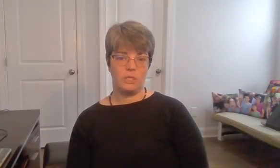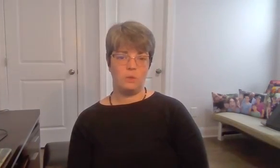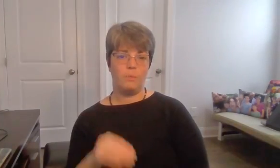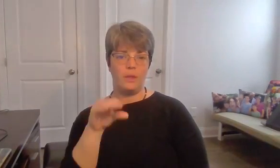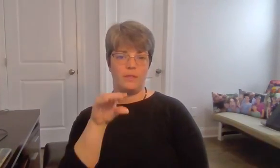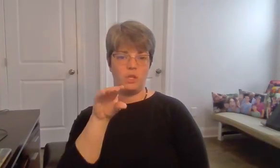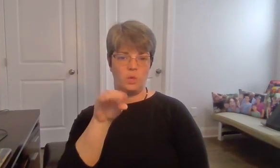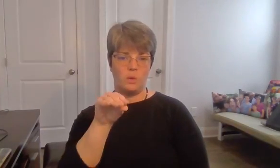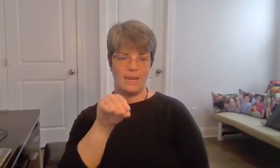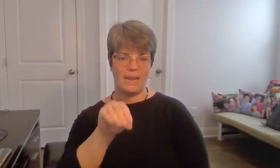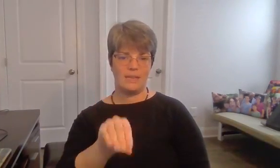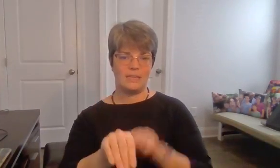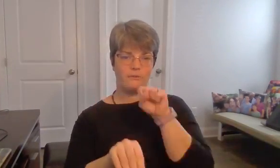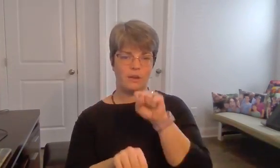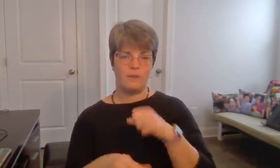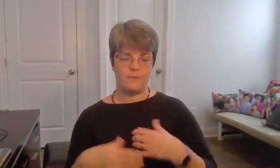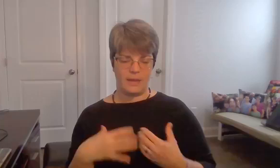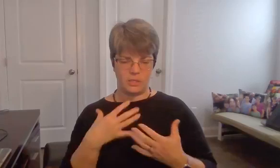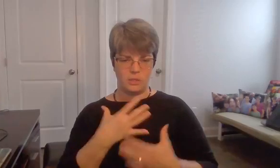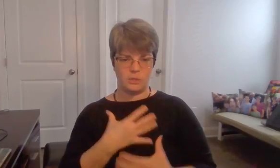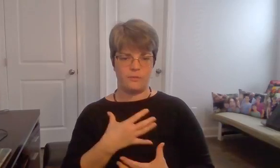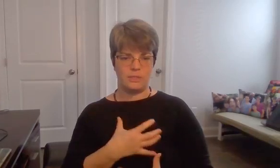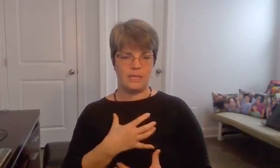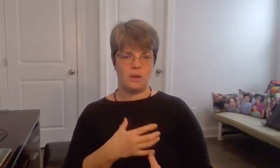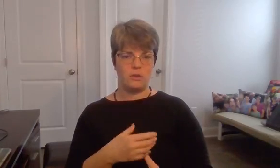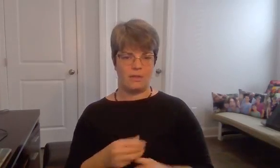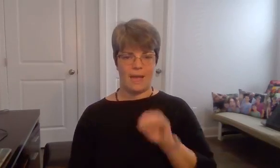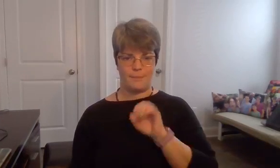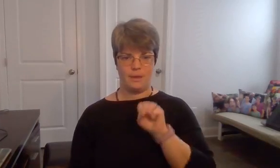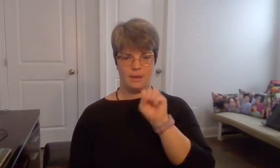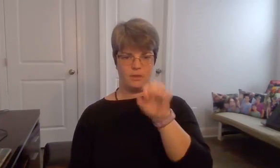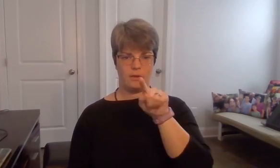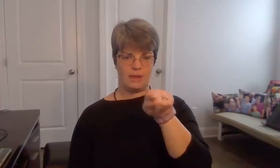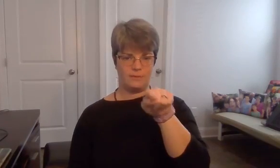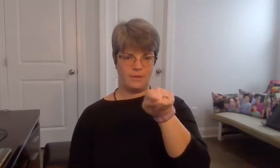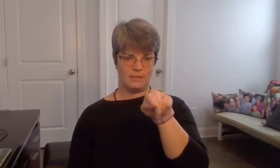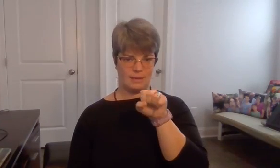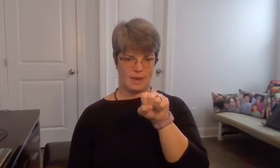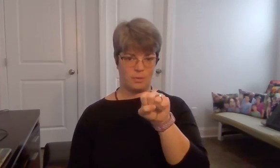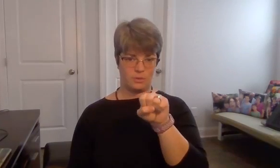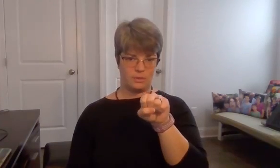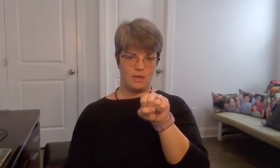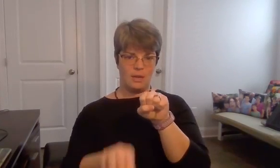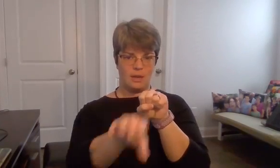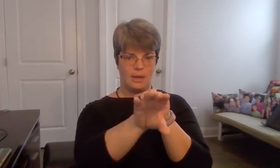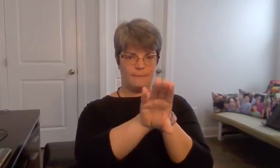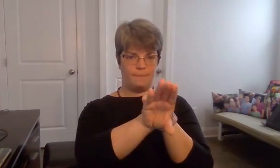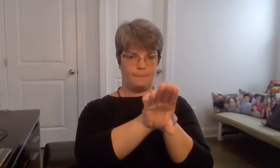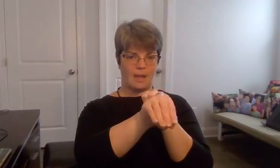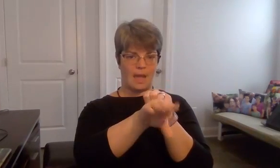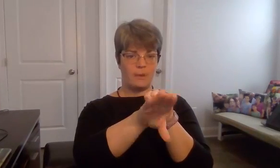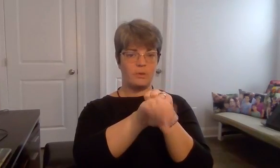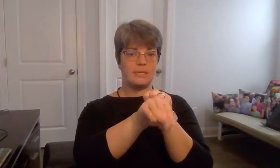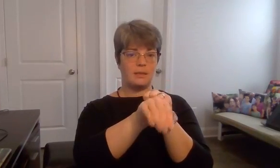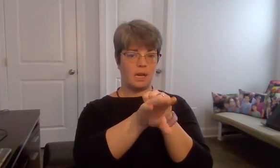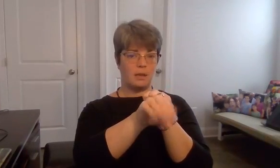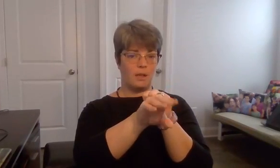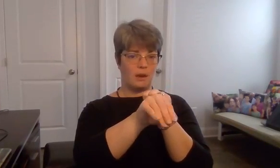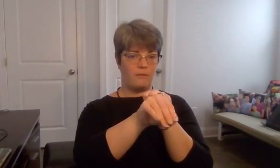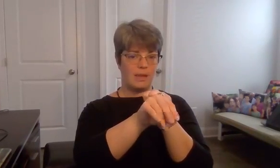you put your hand in front of their face. So if they're sitting on your lap and their head's facing out, I would sign duck on their face